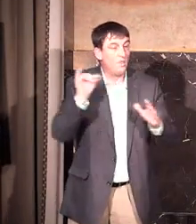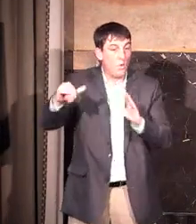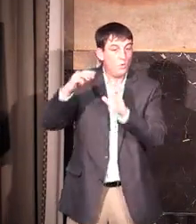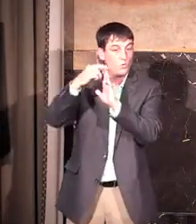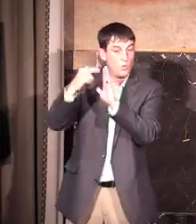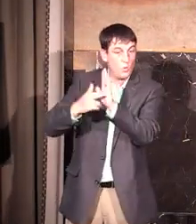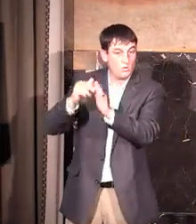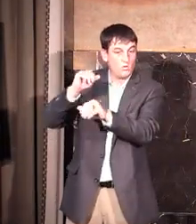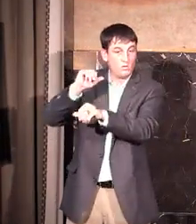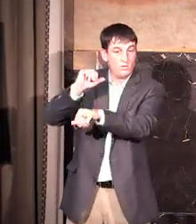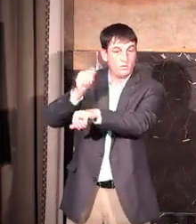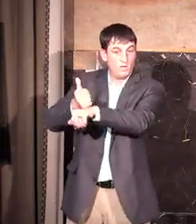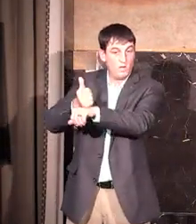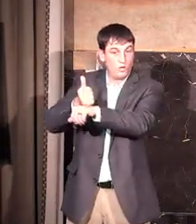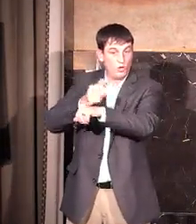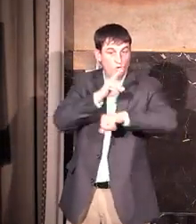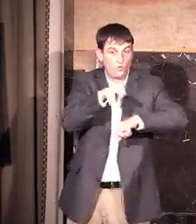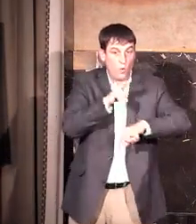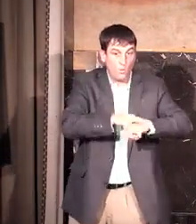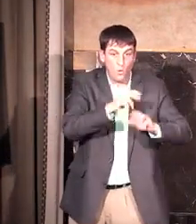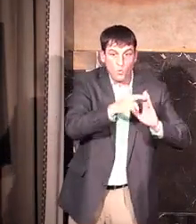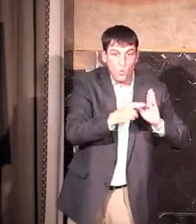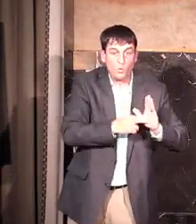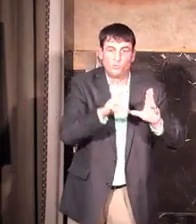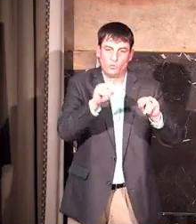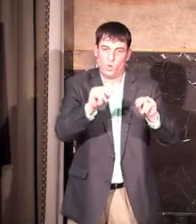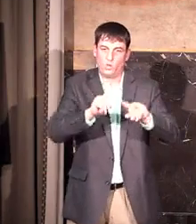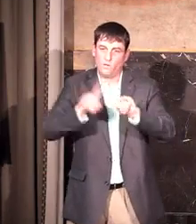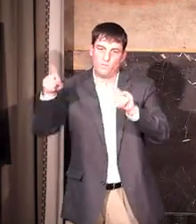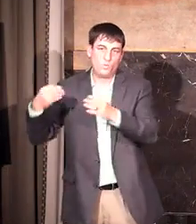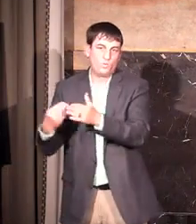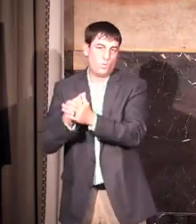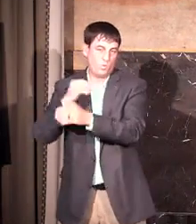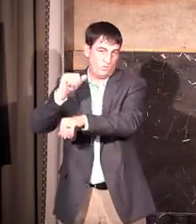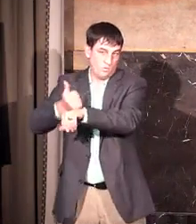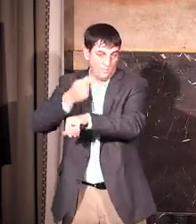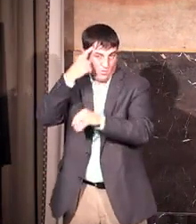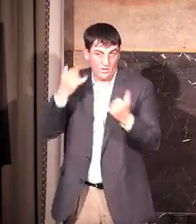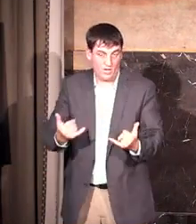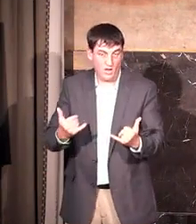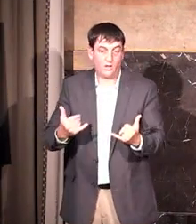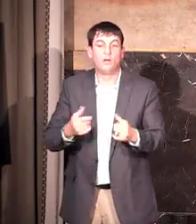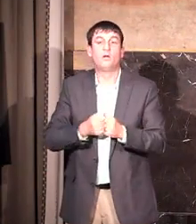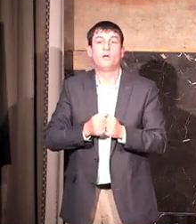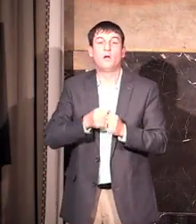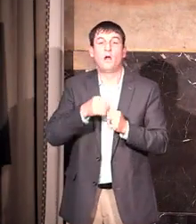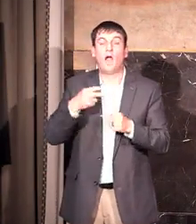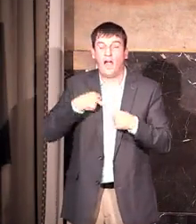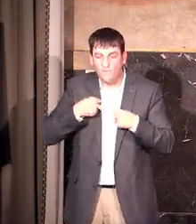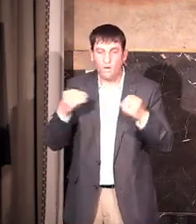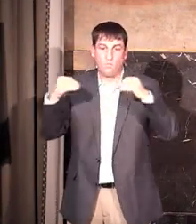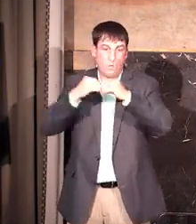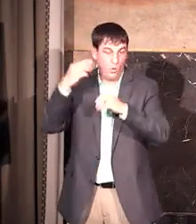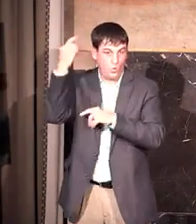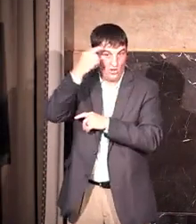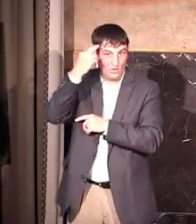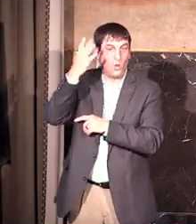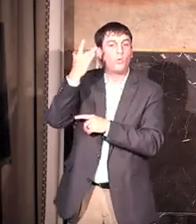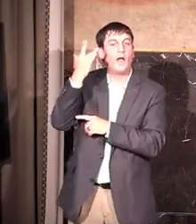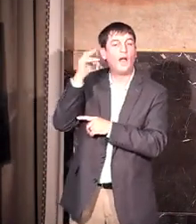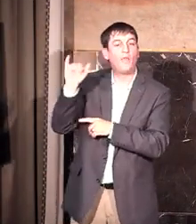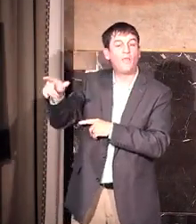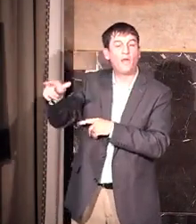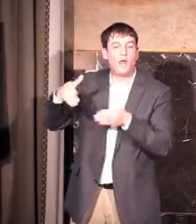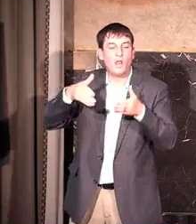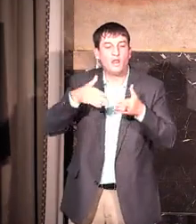place normally and year round. And there are more reasons why, according to that legislation, that it is